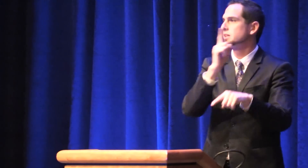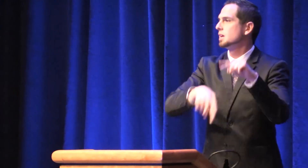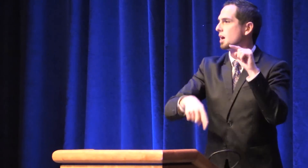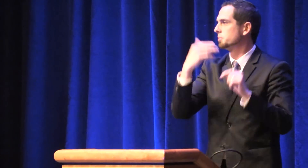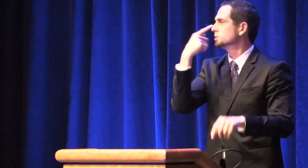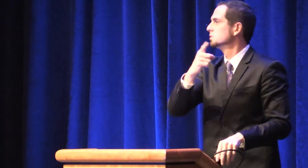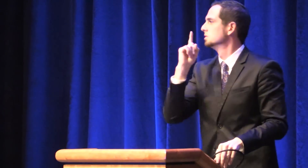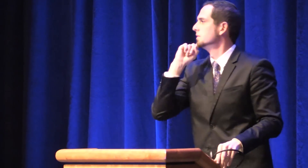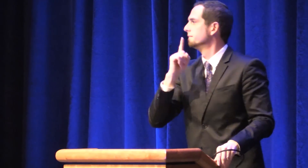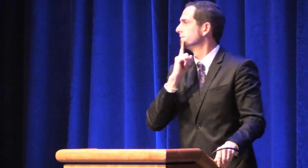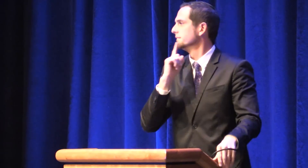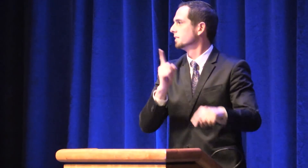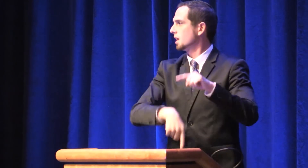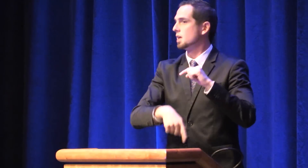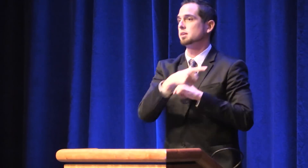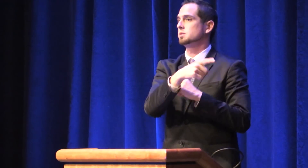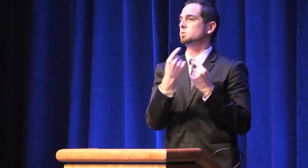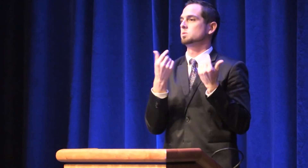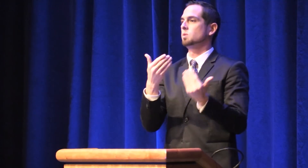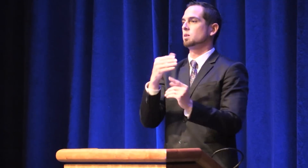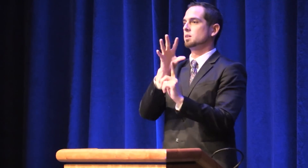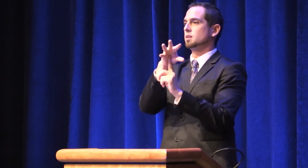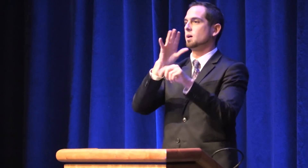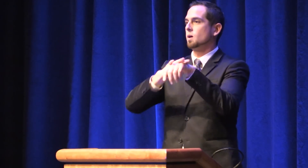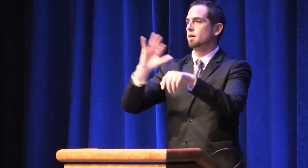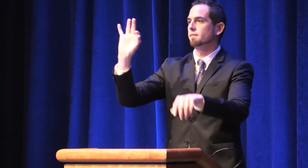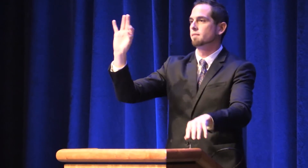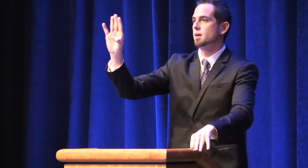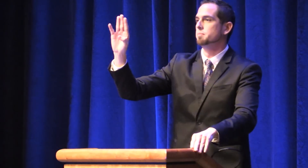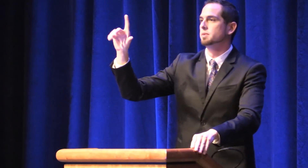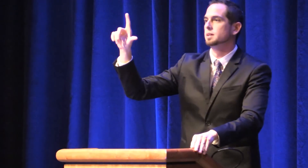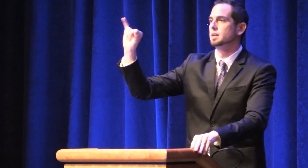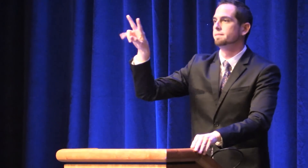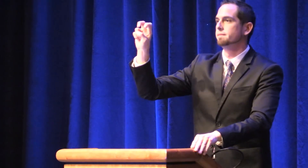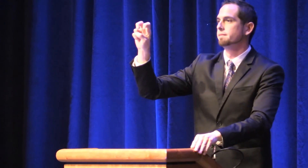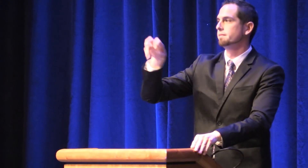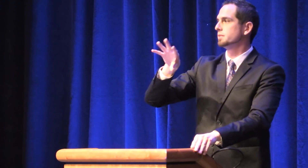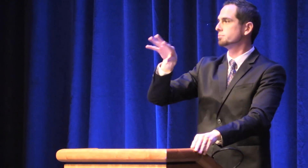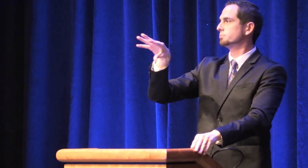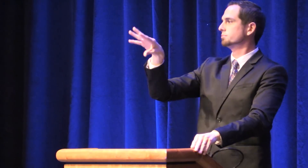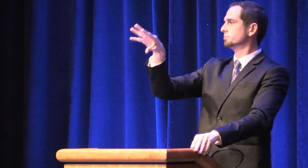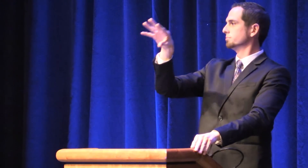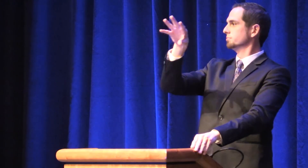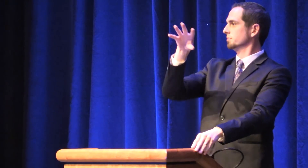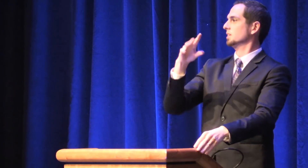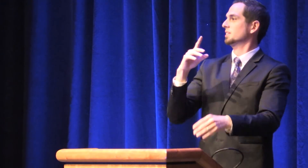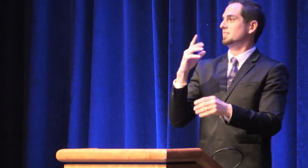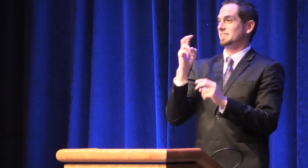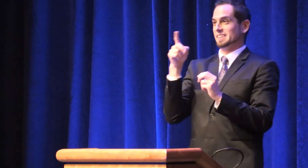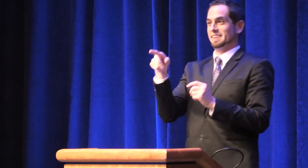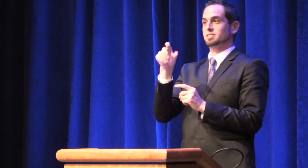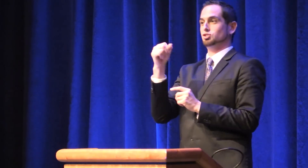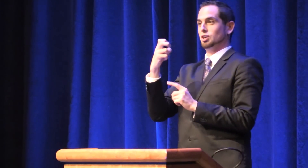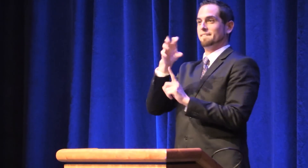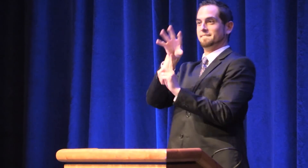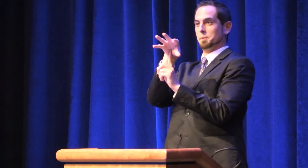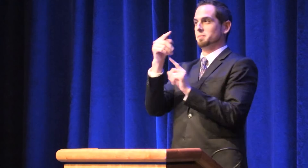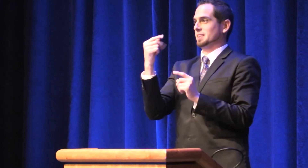service, and they told her that she could not work there because she was deaf. So she made a video on Facebook